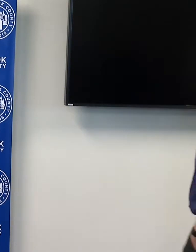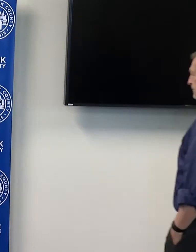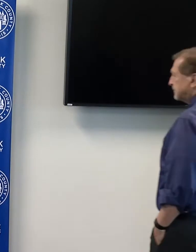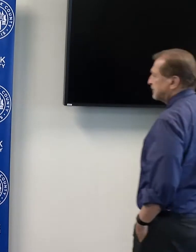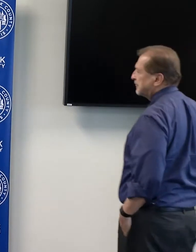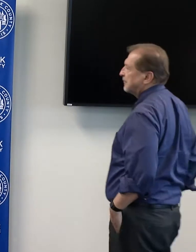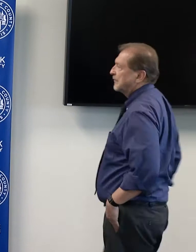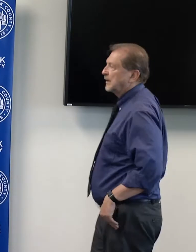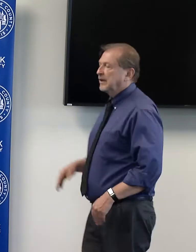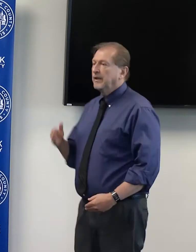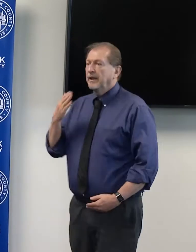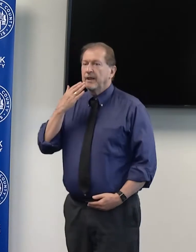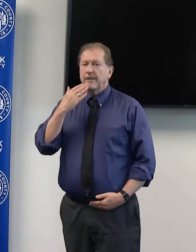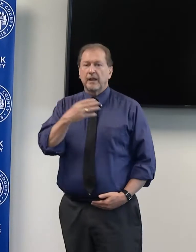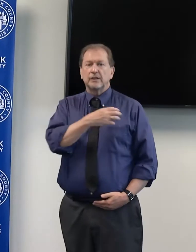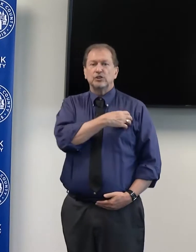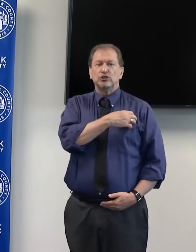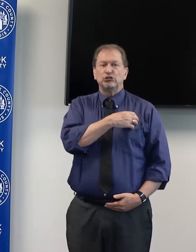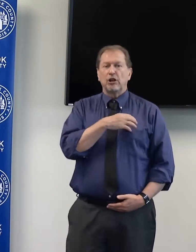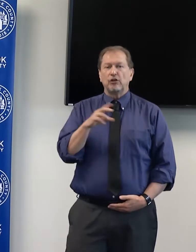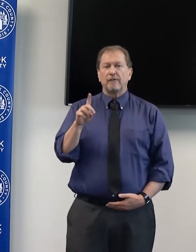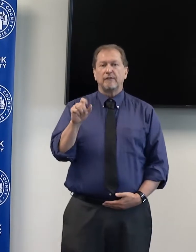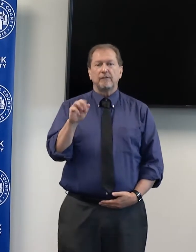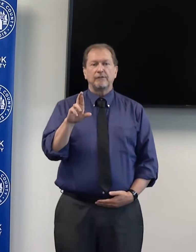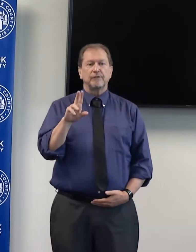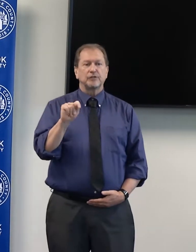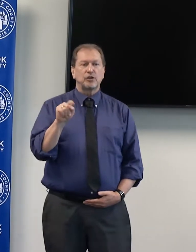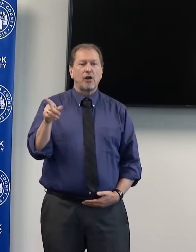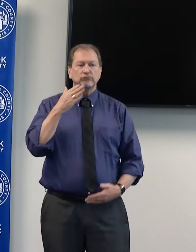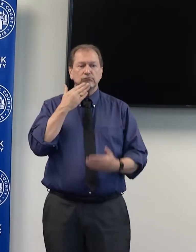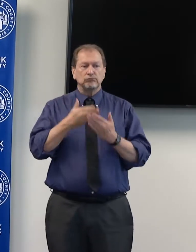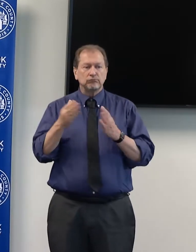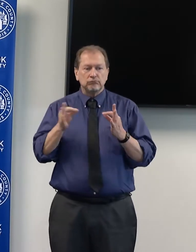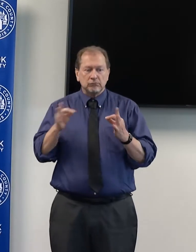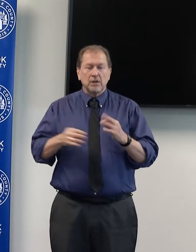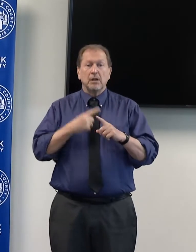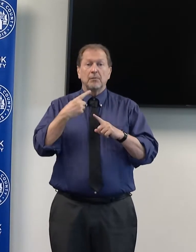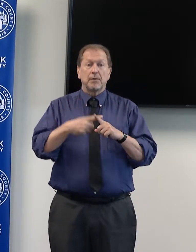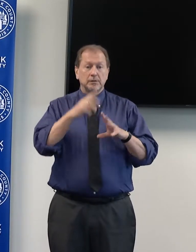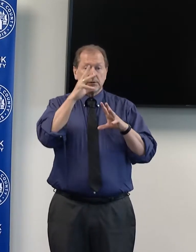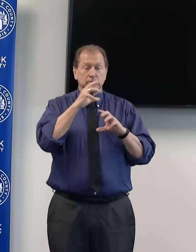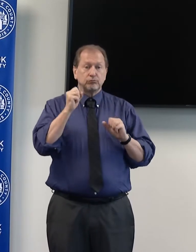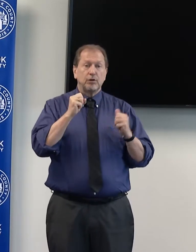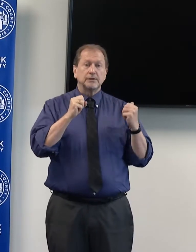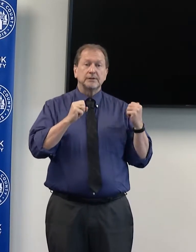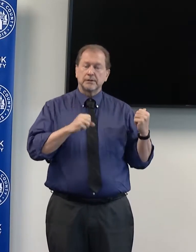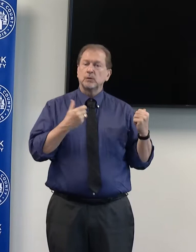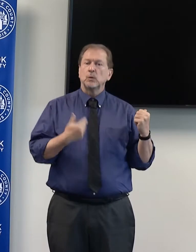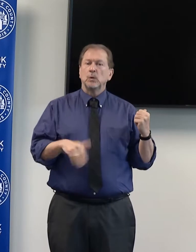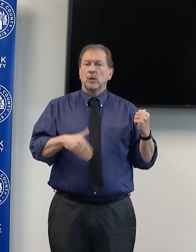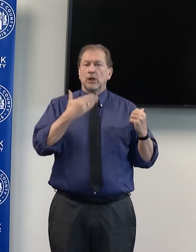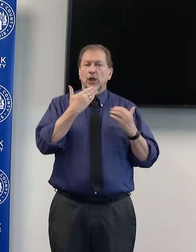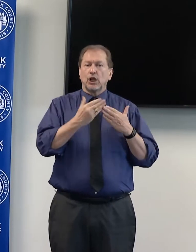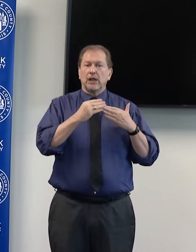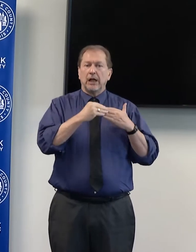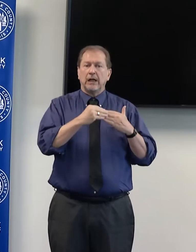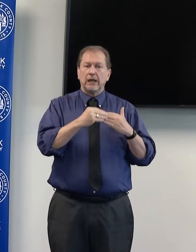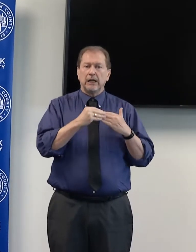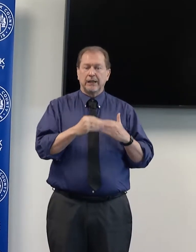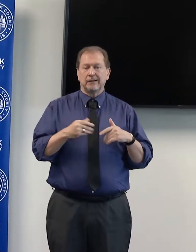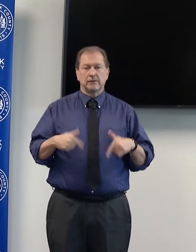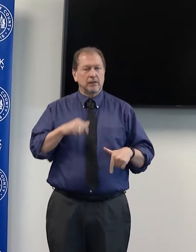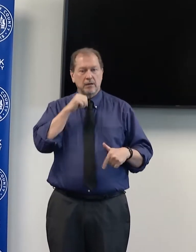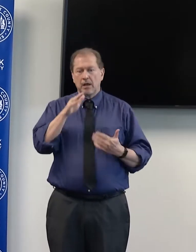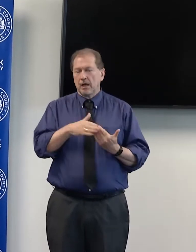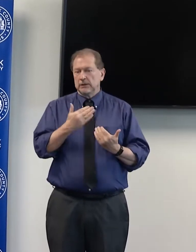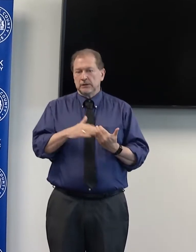Thanks, Sheriff Dart, for your kind words, and thank you, Madam President, for your leadership in these extremely challenging times. Again, my name is